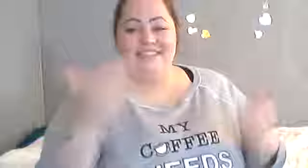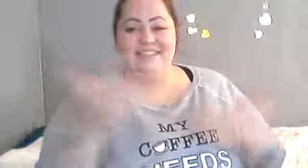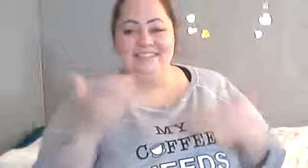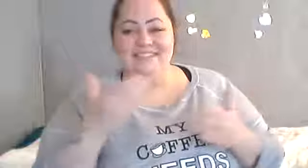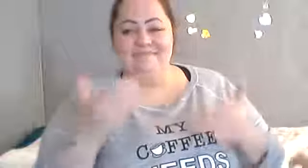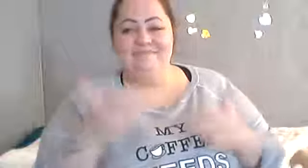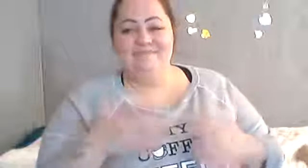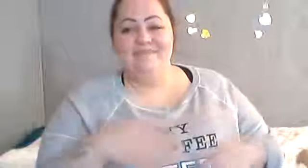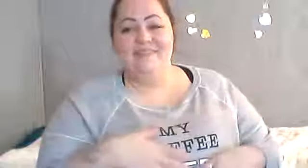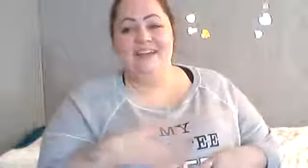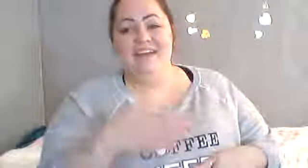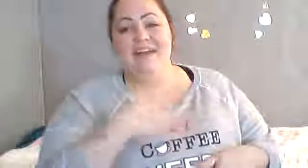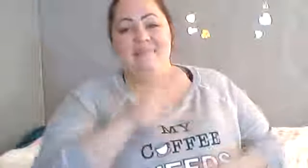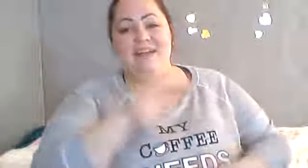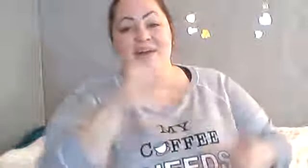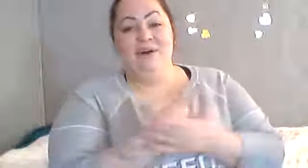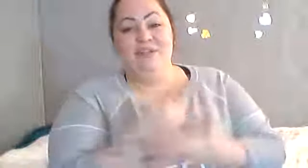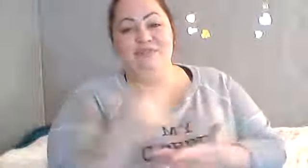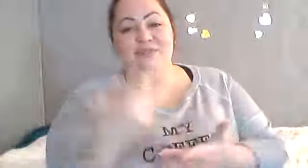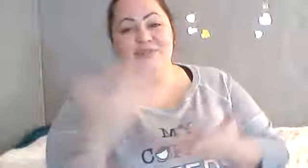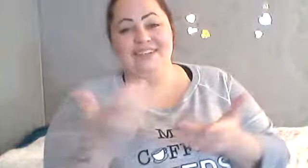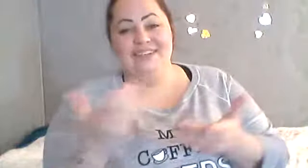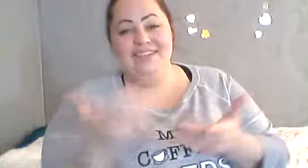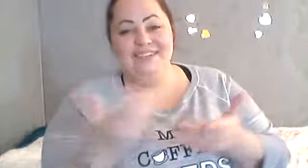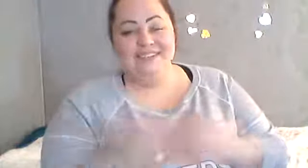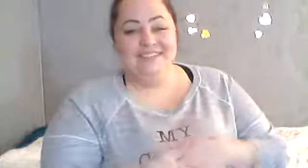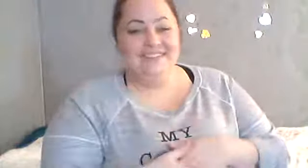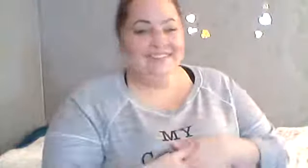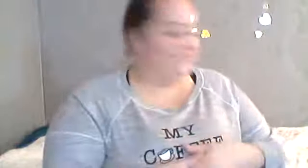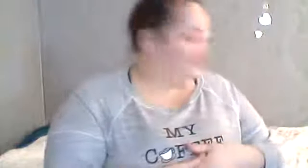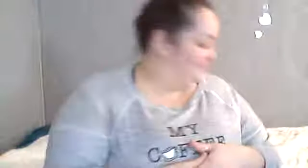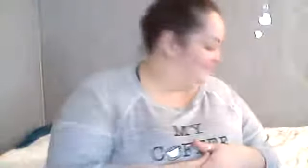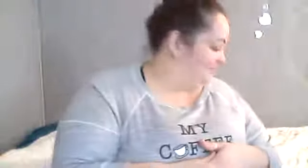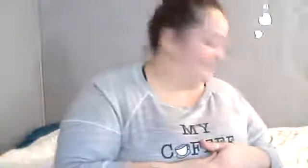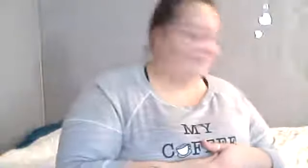here. I'm glad all of you are here.